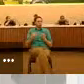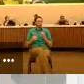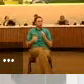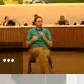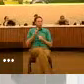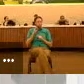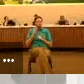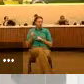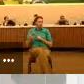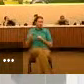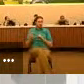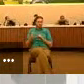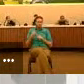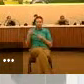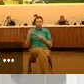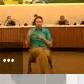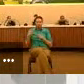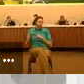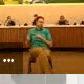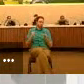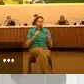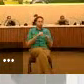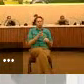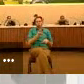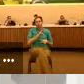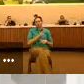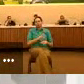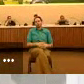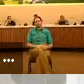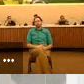it from those backyards.